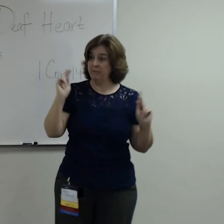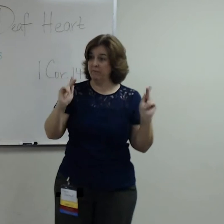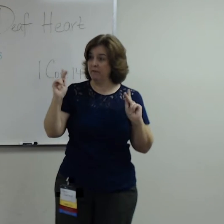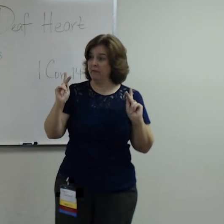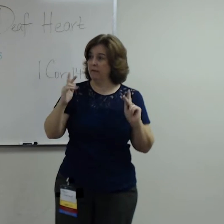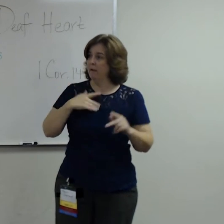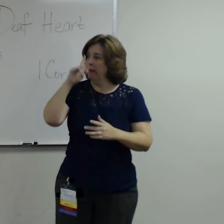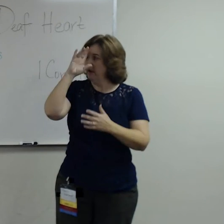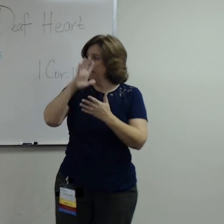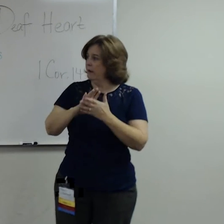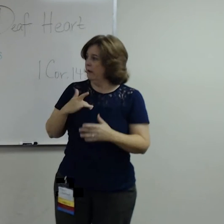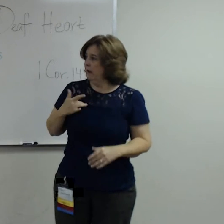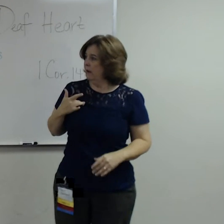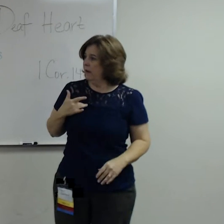people.